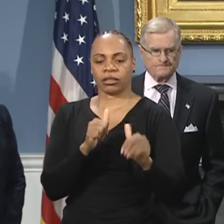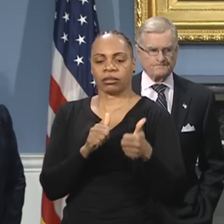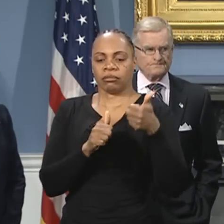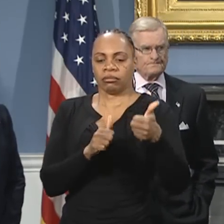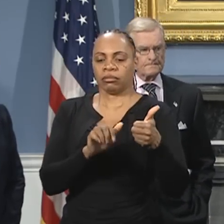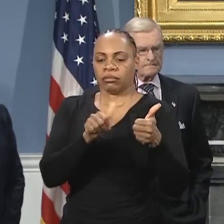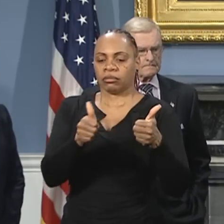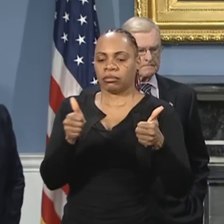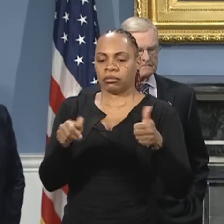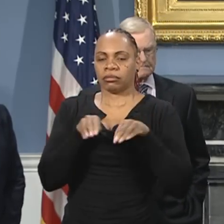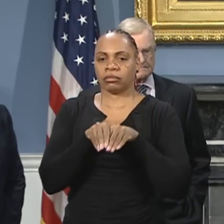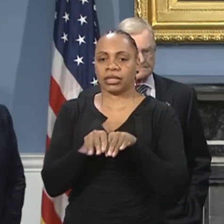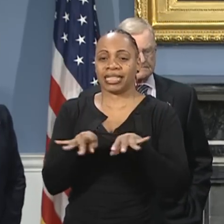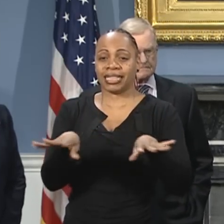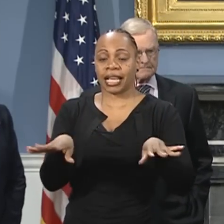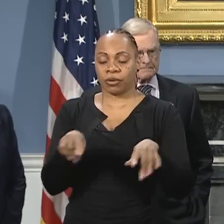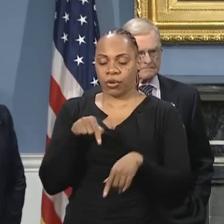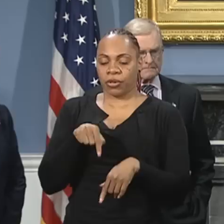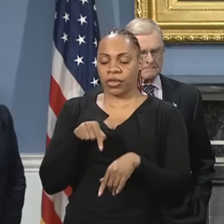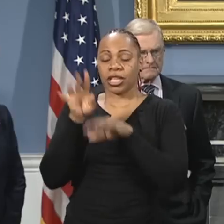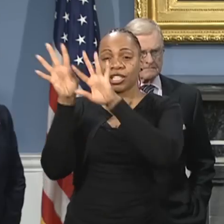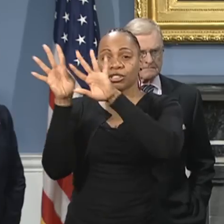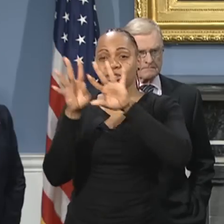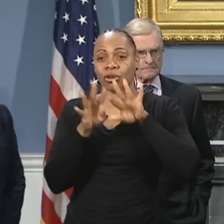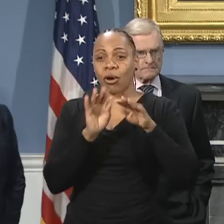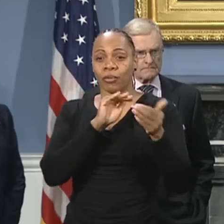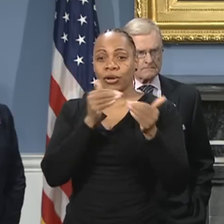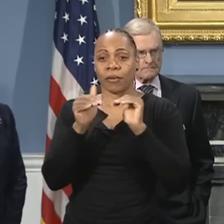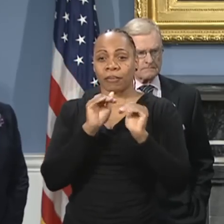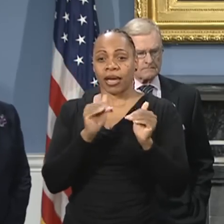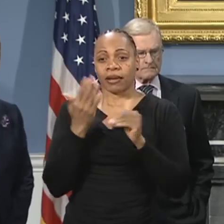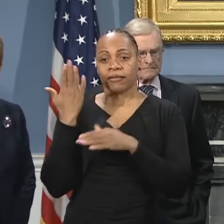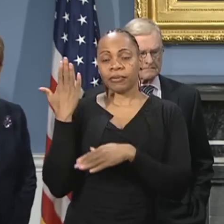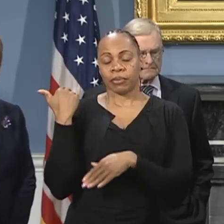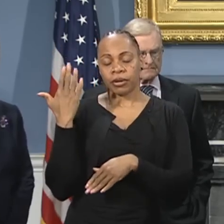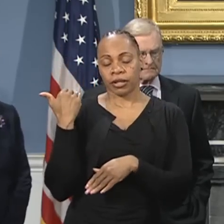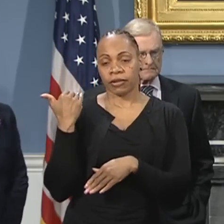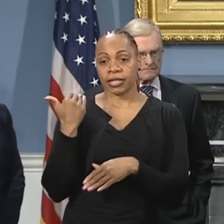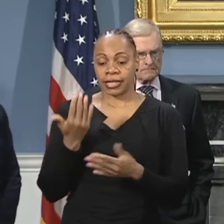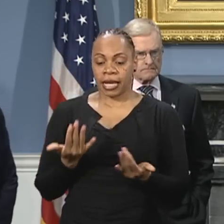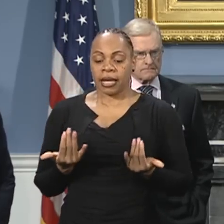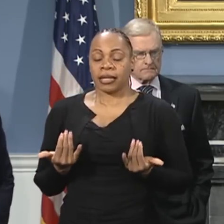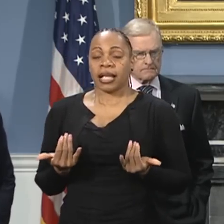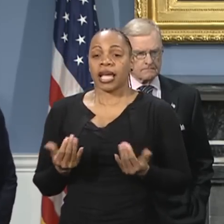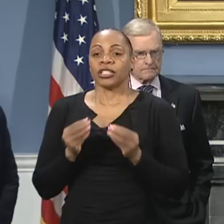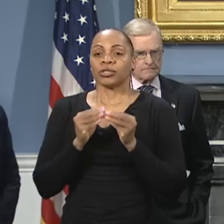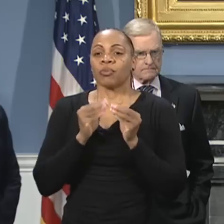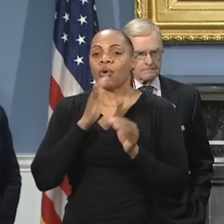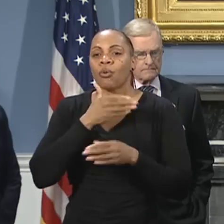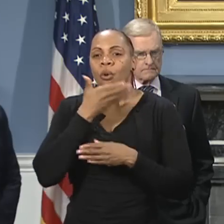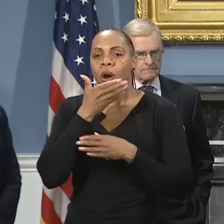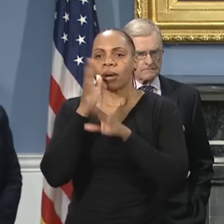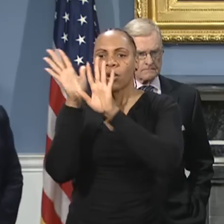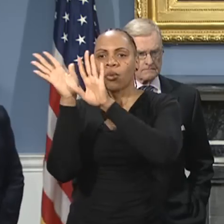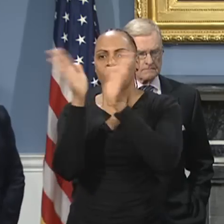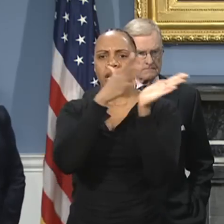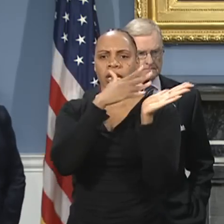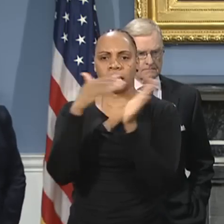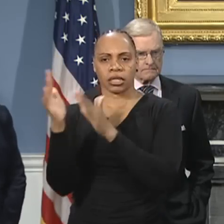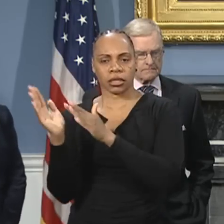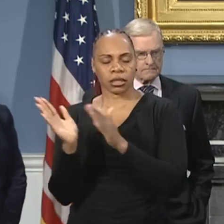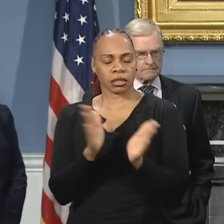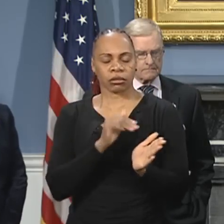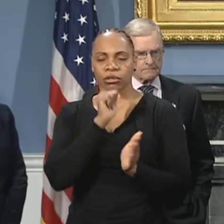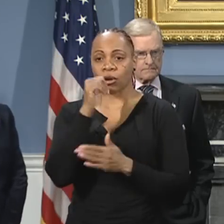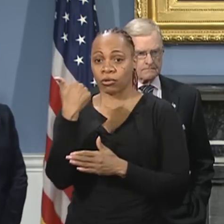This storm, obviously, you can see the differences between this storm and last storm. It's a lot warmer. You don't have the wind situation. You have